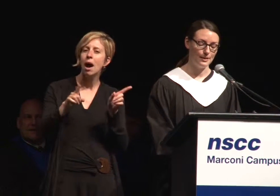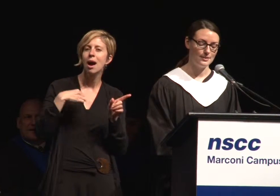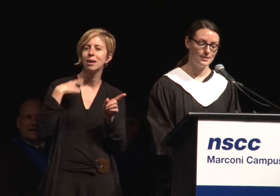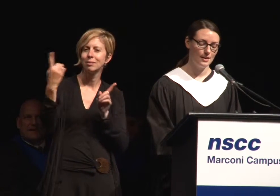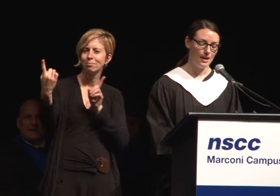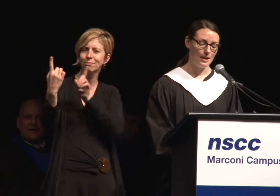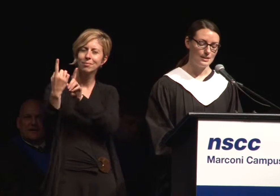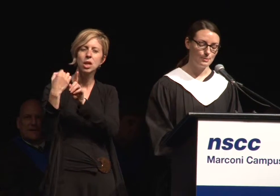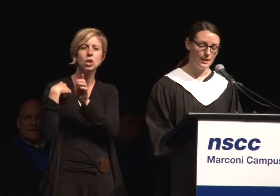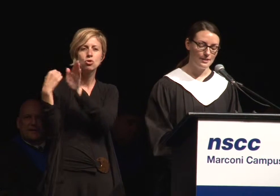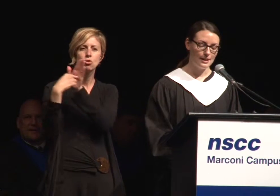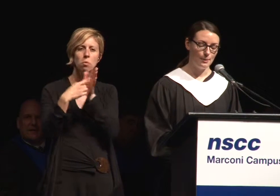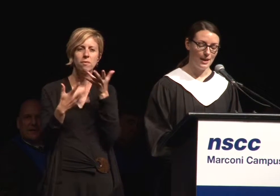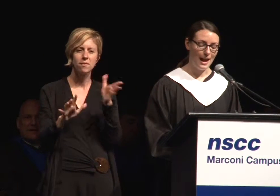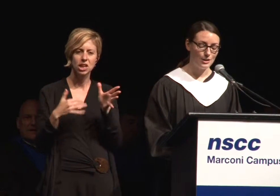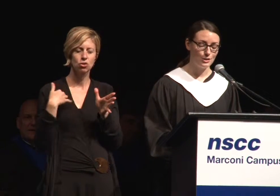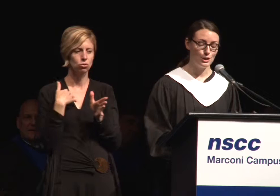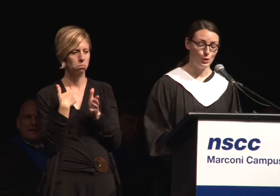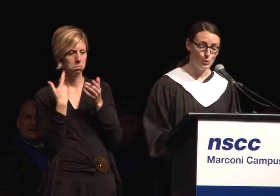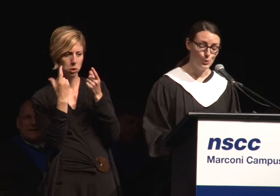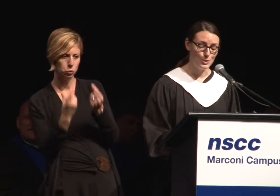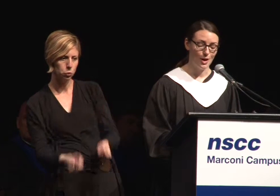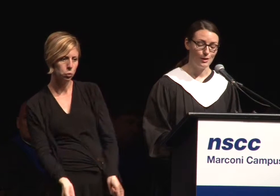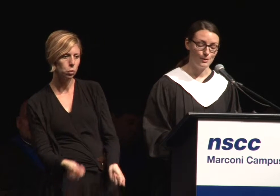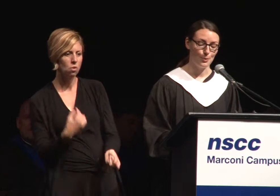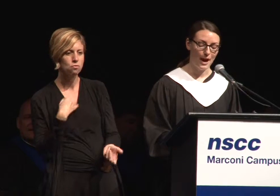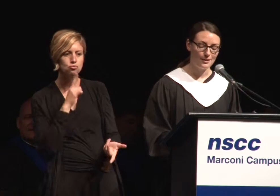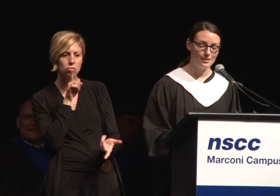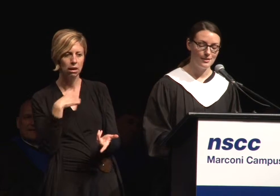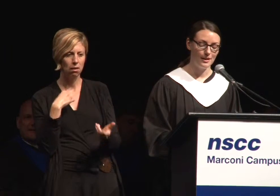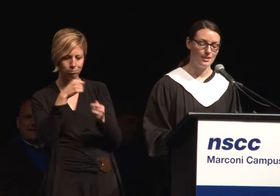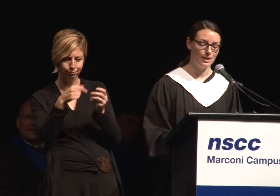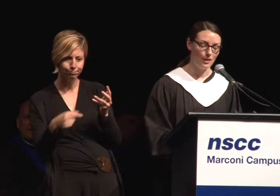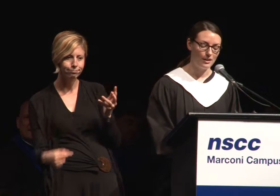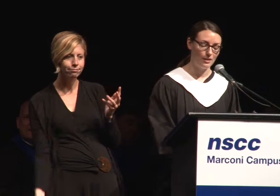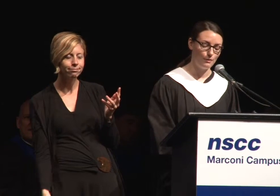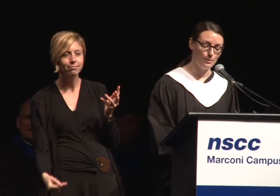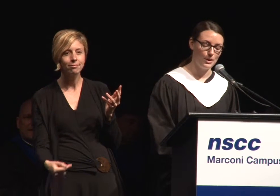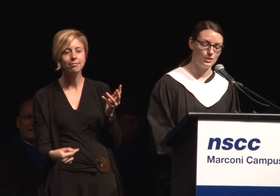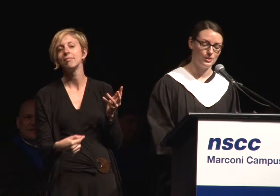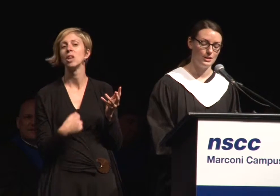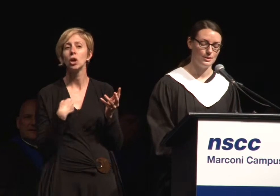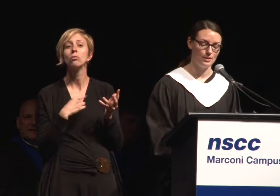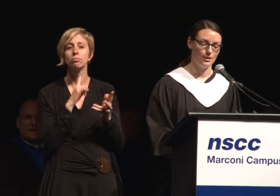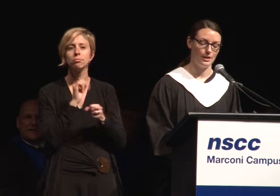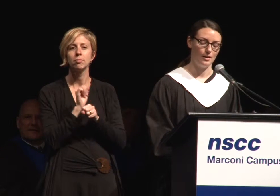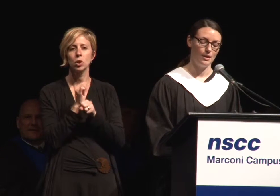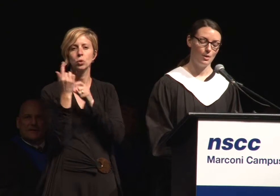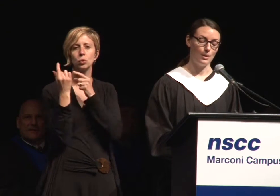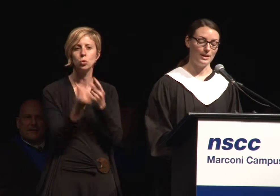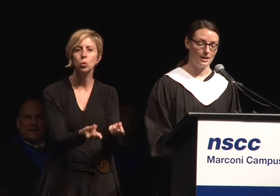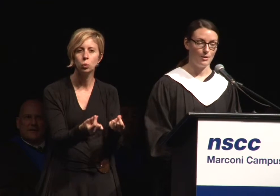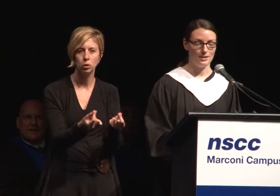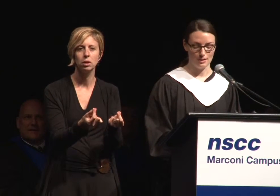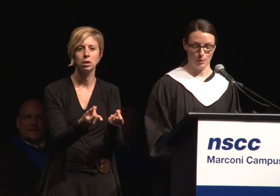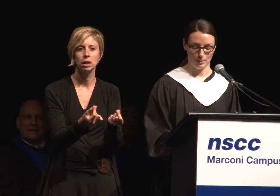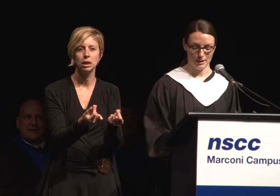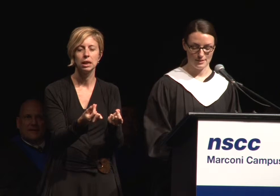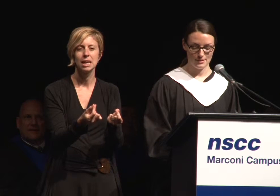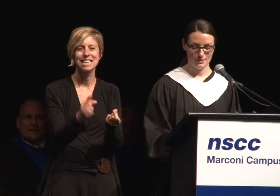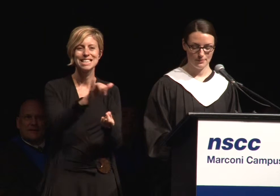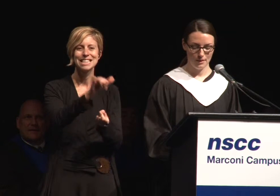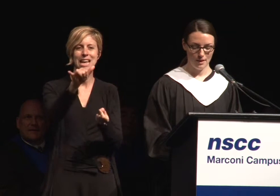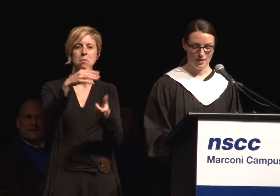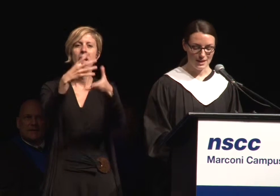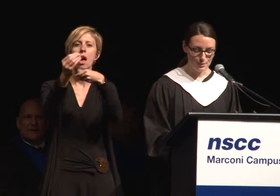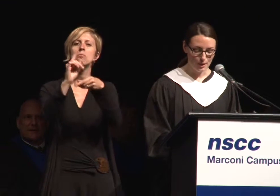had built and explained that he would actually use all of the practical and theoretical information he was learning when he got out into the